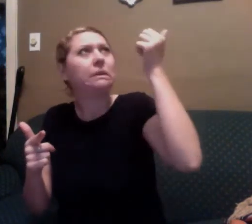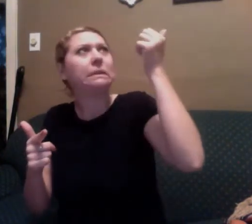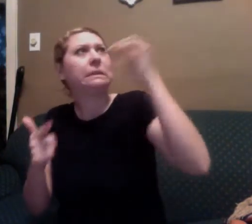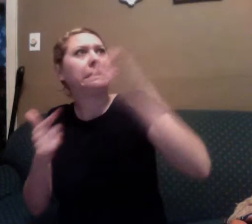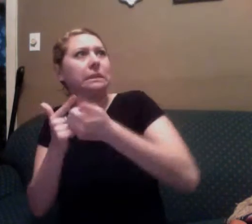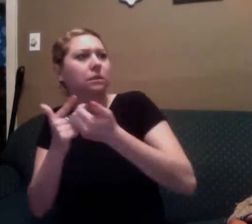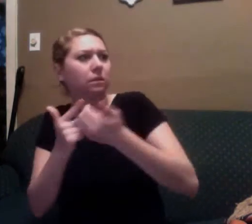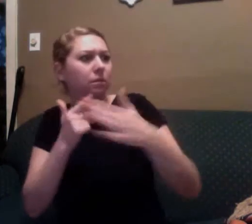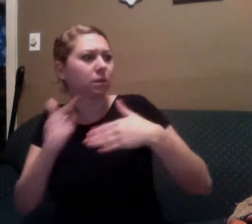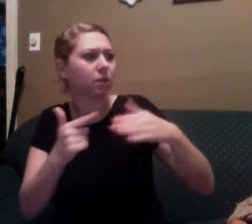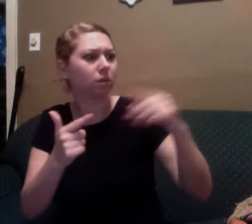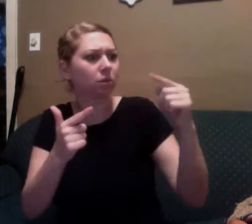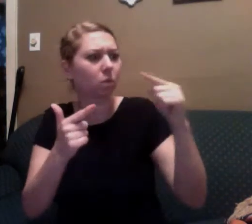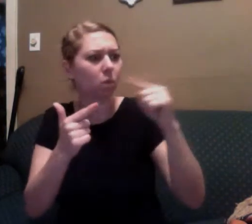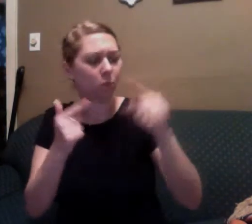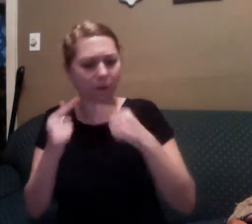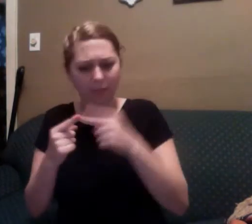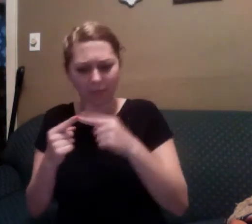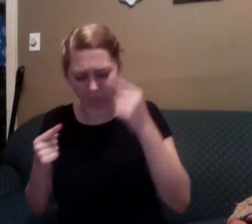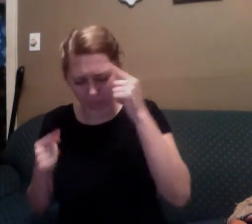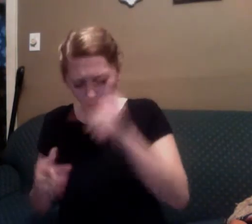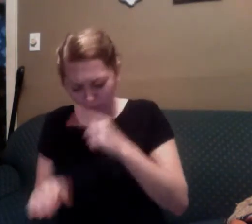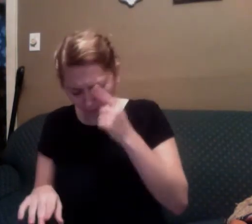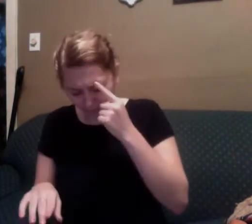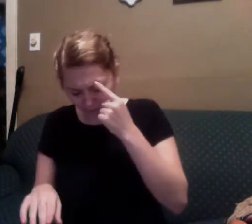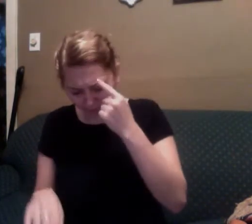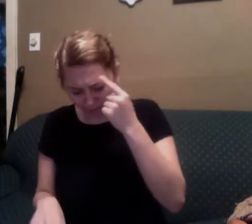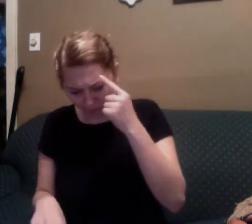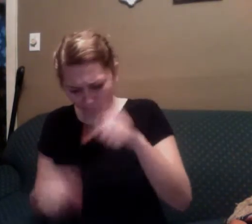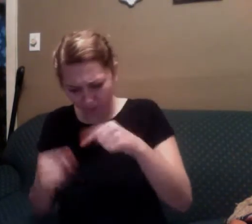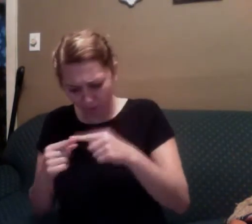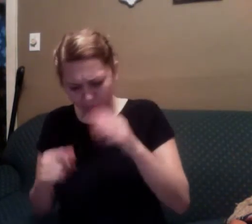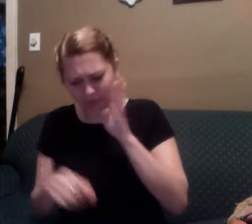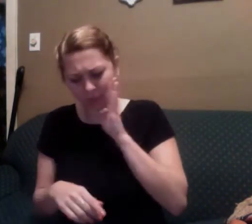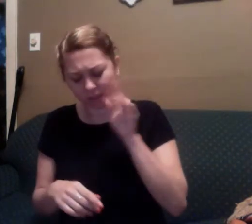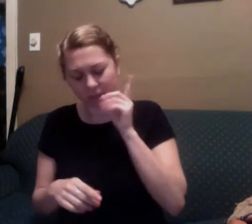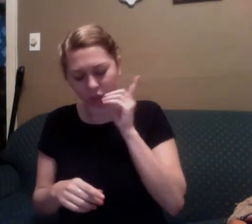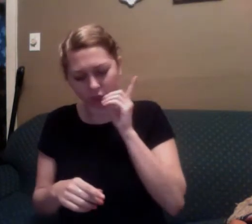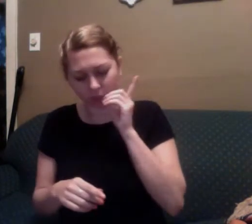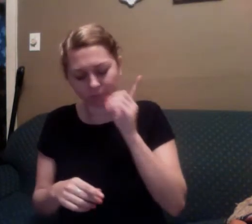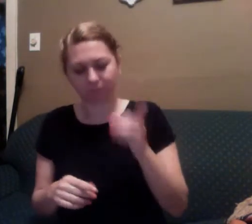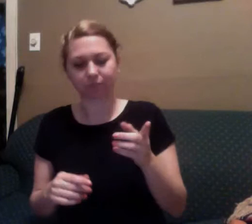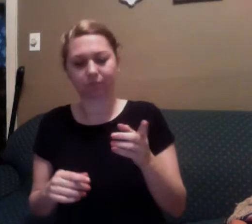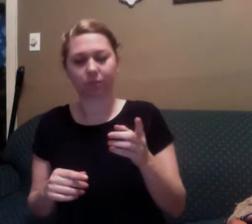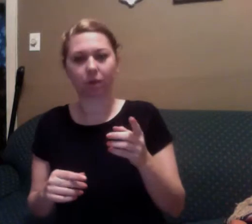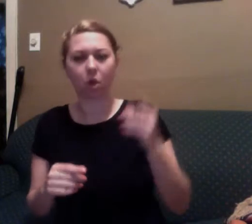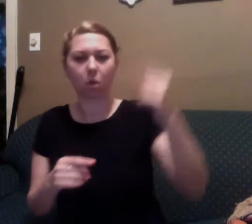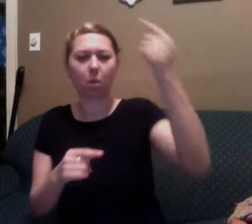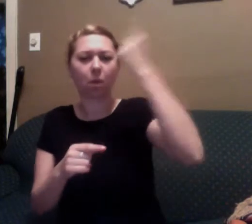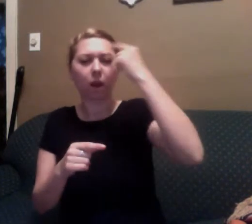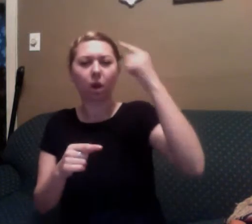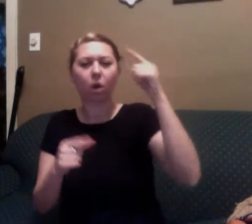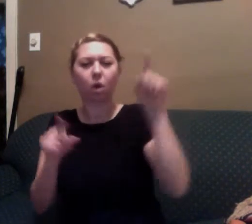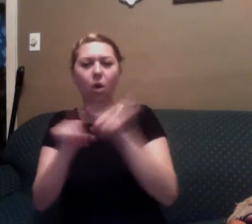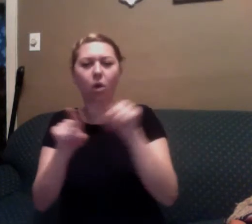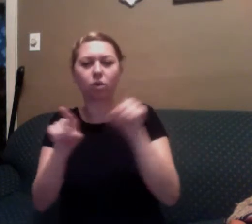dinner. Your brain also has its own sense of what you should weigh, no matter what you consciously believe.